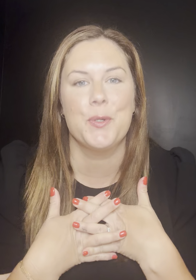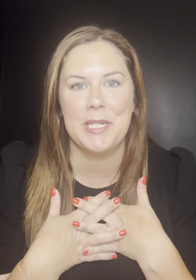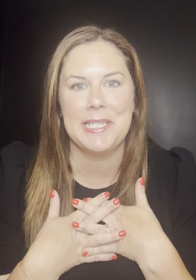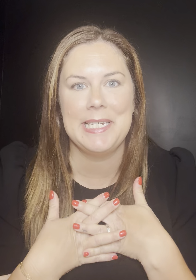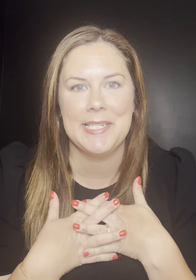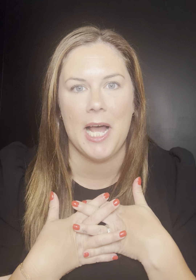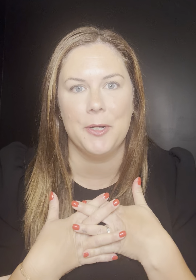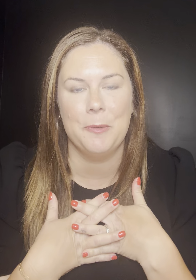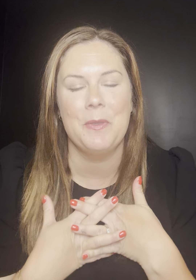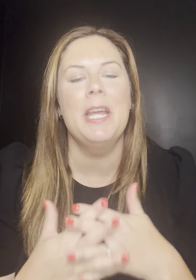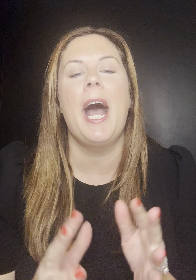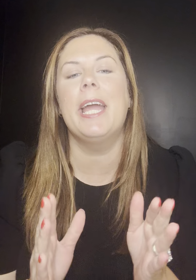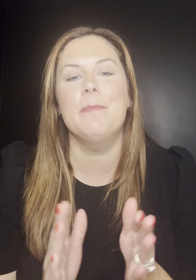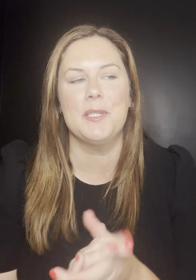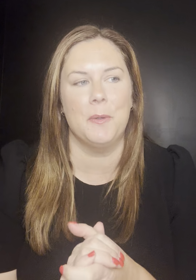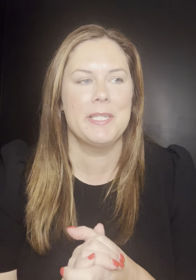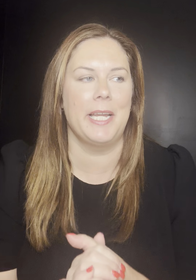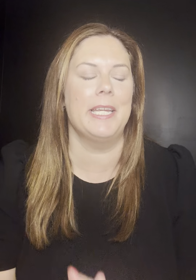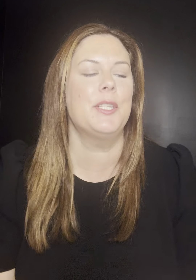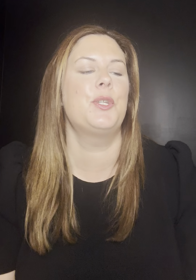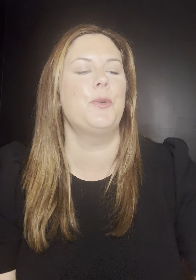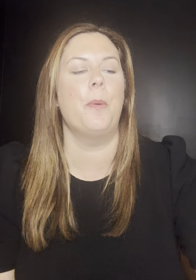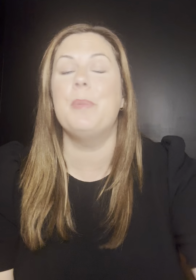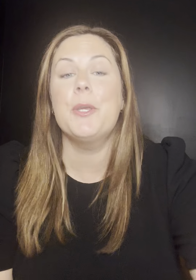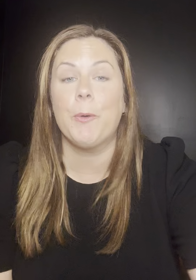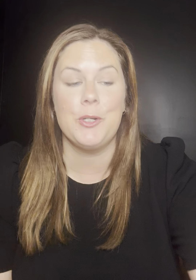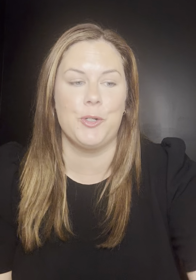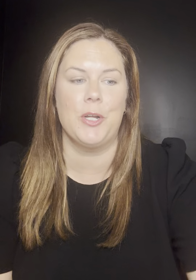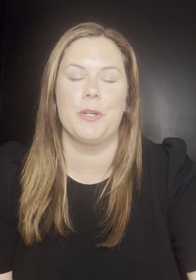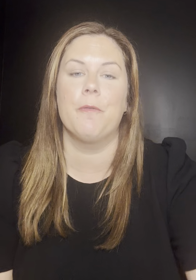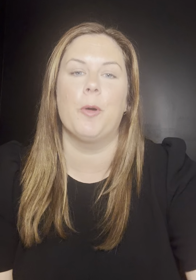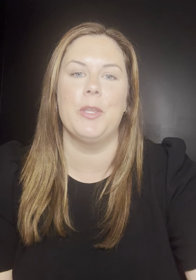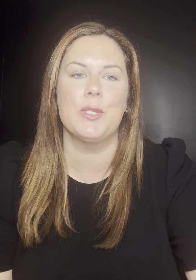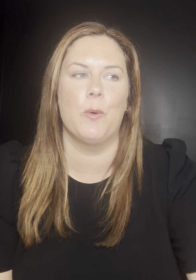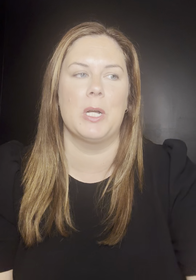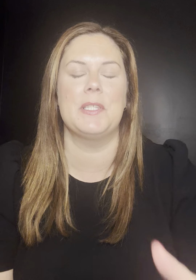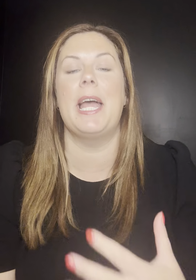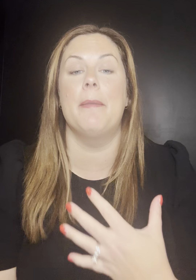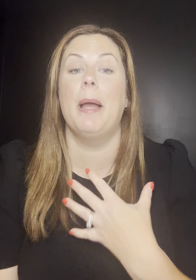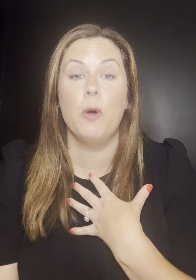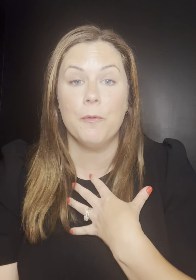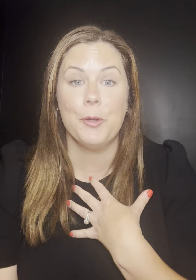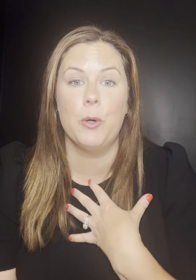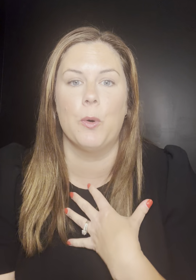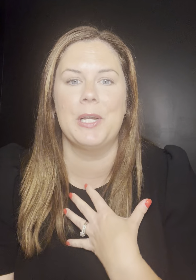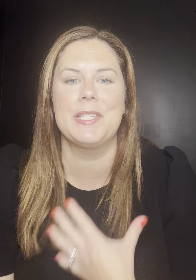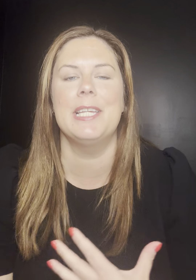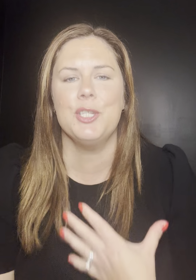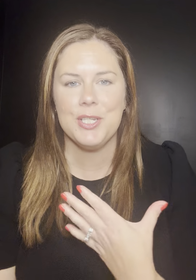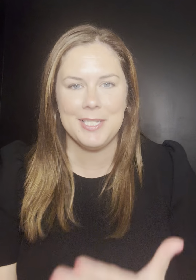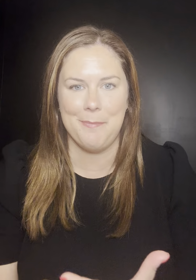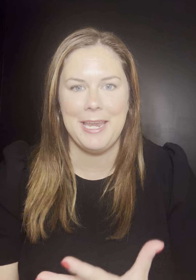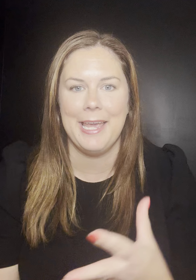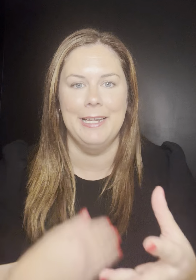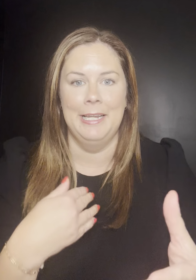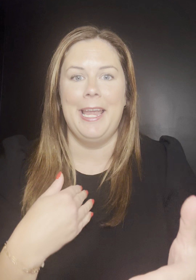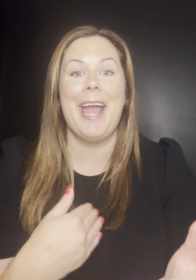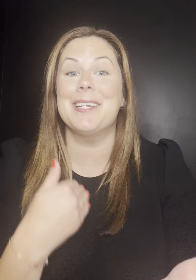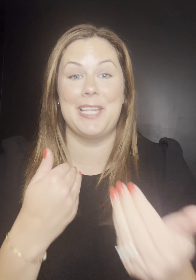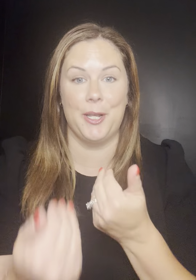Christy Desano. I am so excited to be your instructor for this course, and my goal for the course is just to make it as